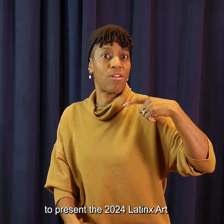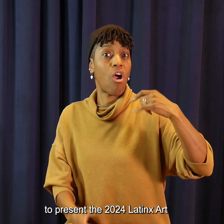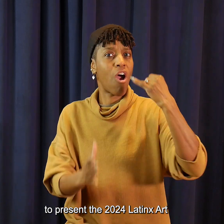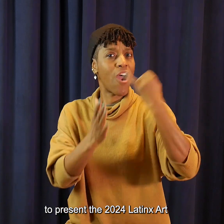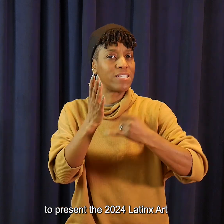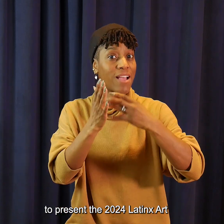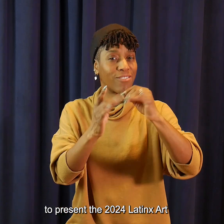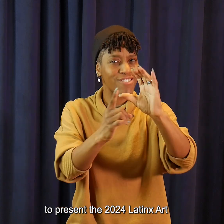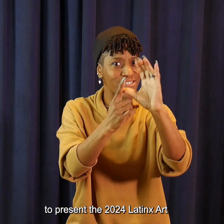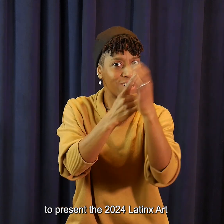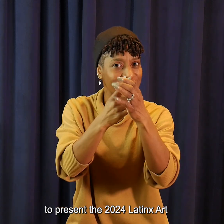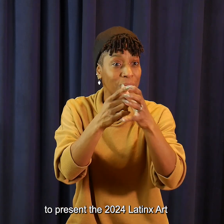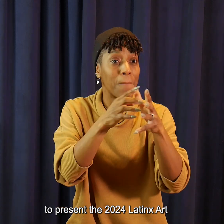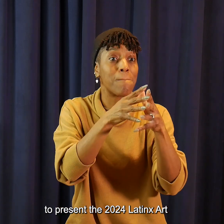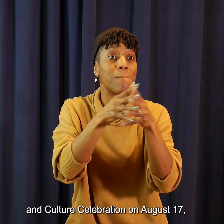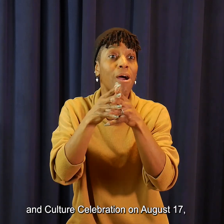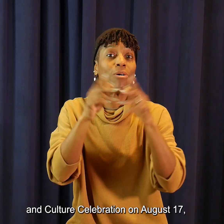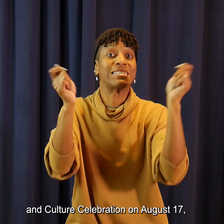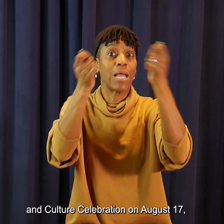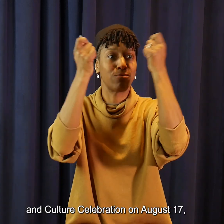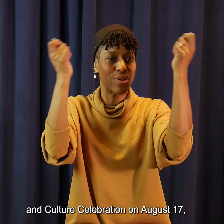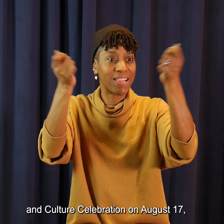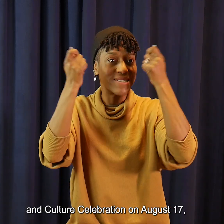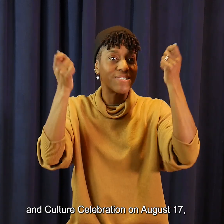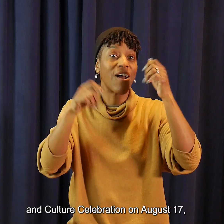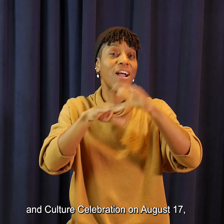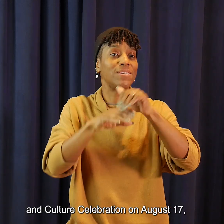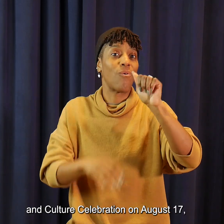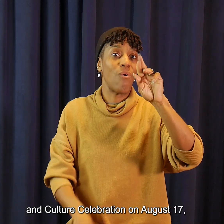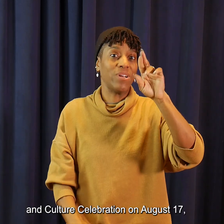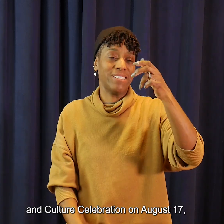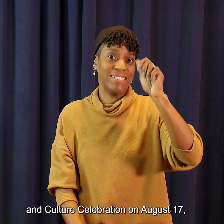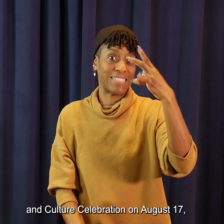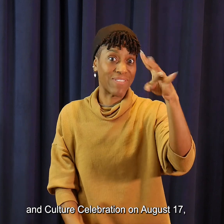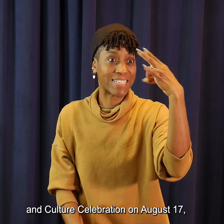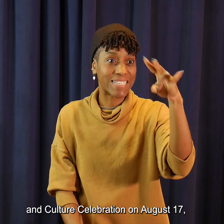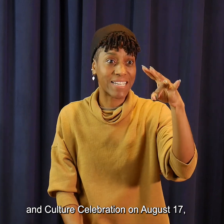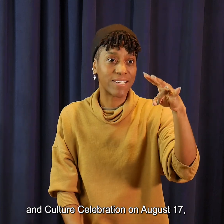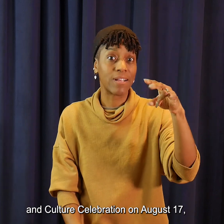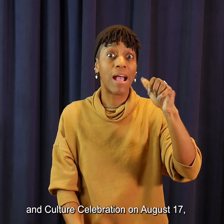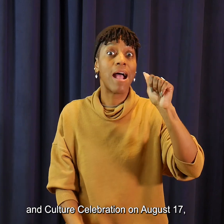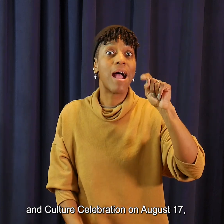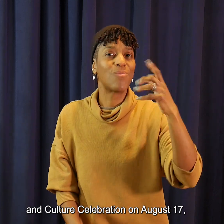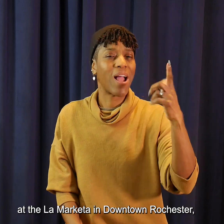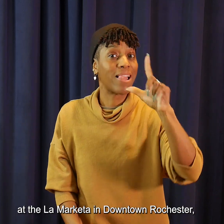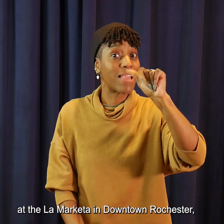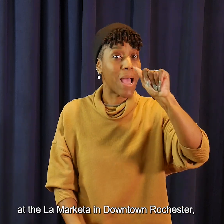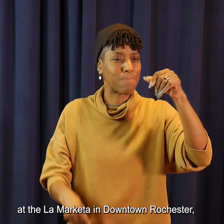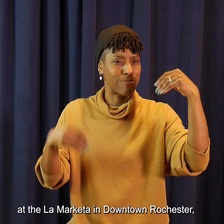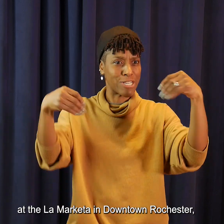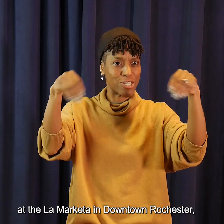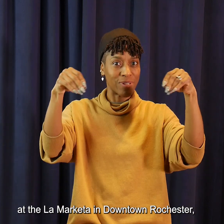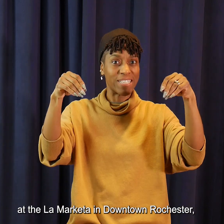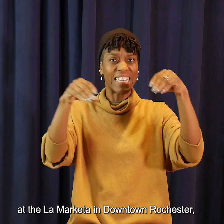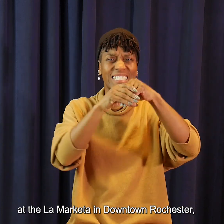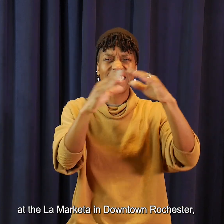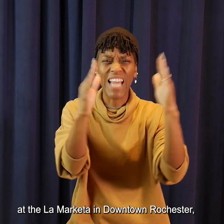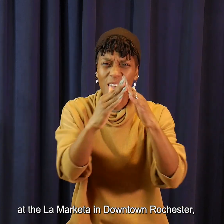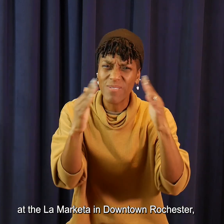2024 Latinx Art and Culture Celebration on August 17th at the La Marqueta in